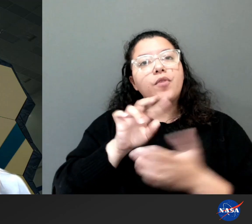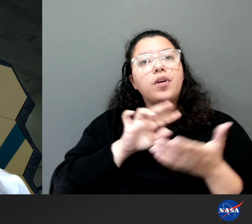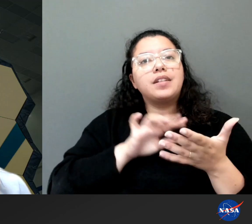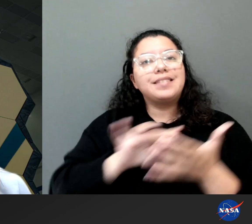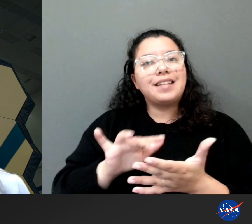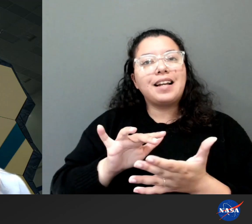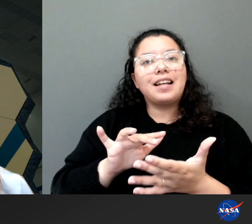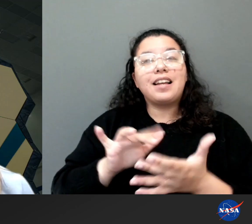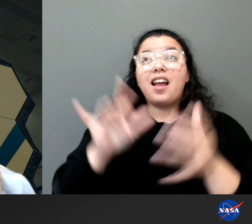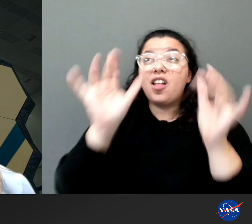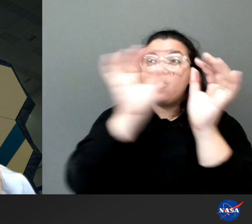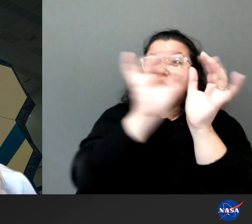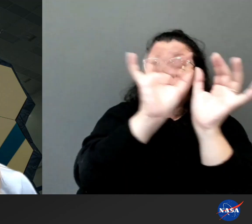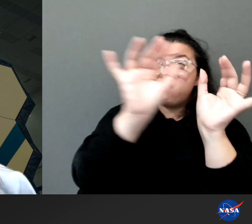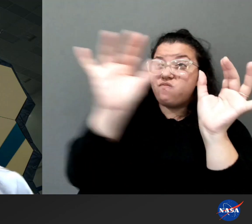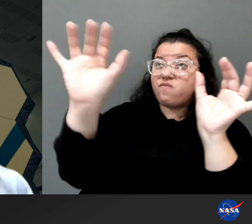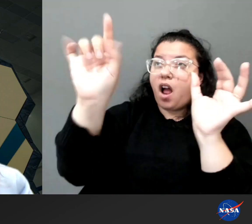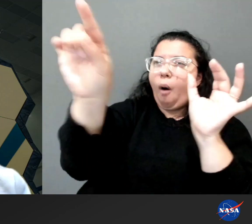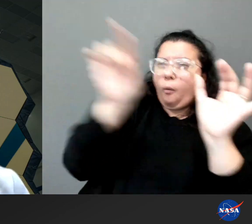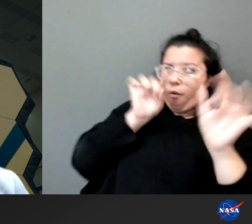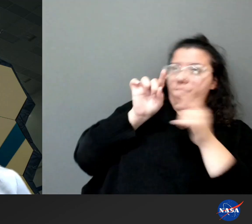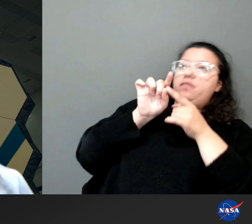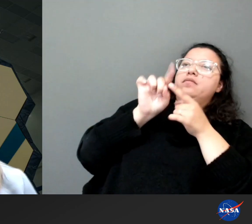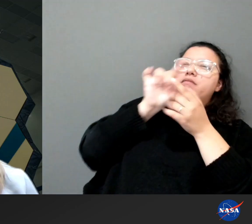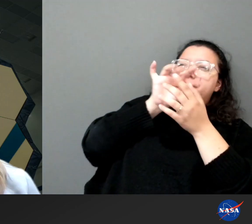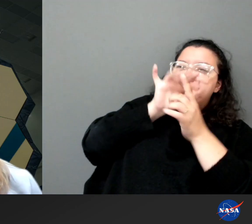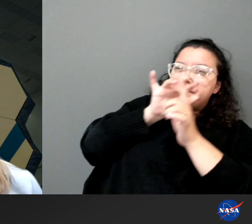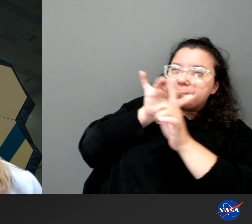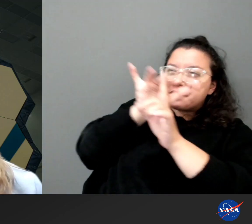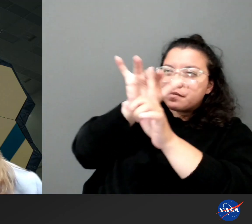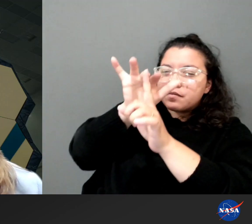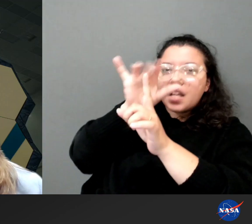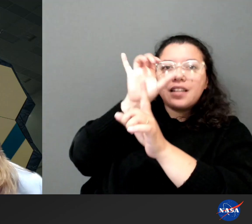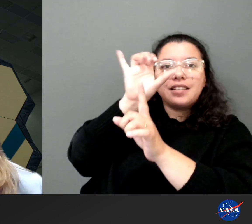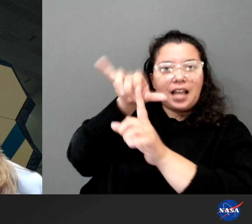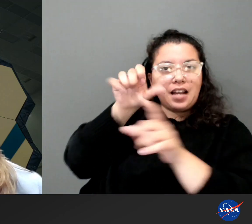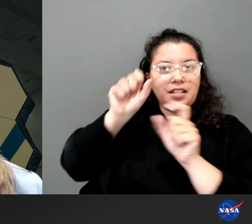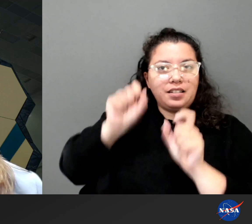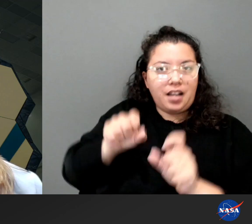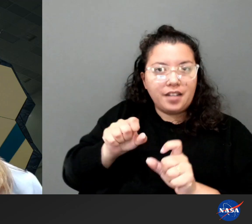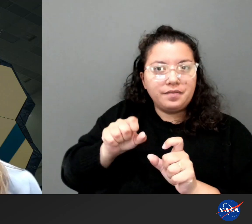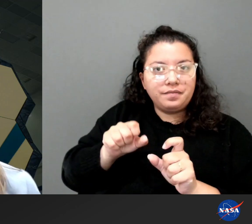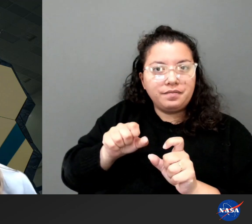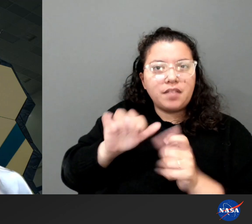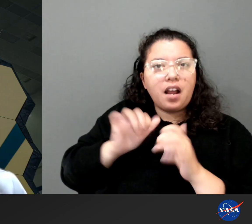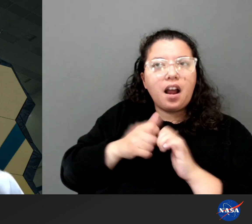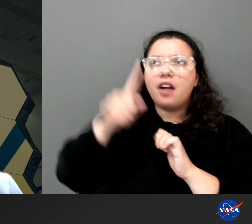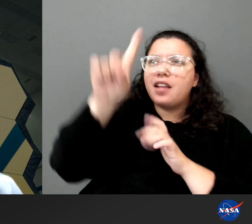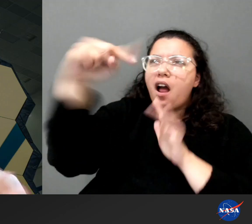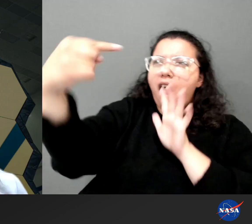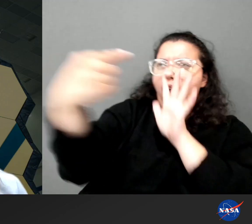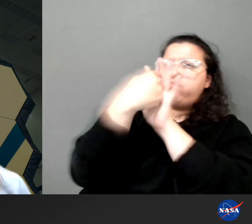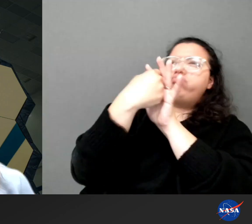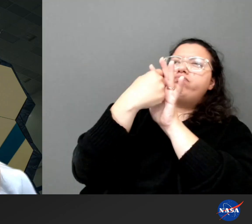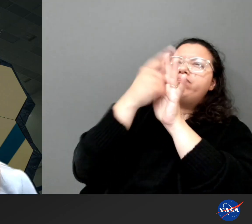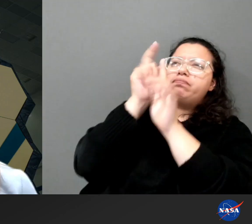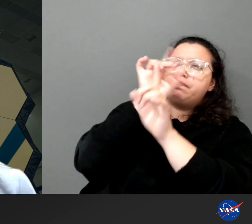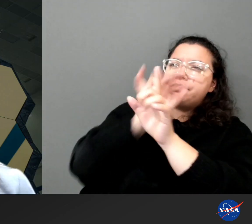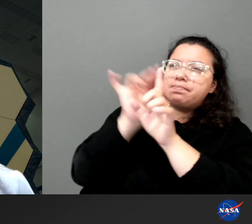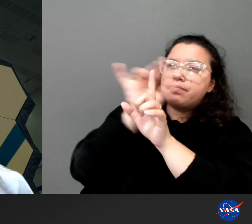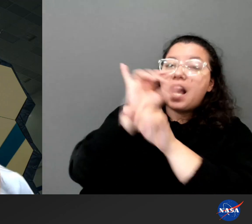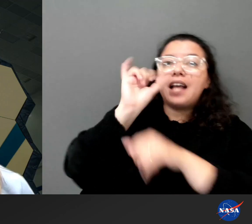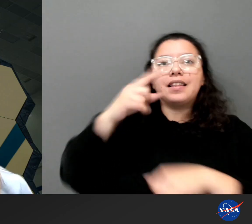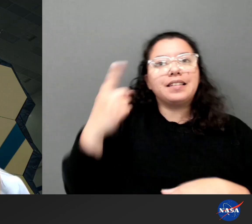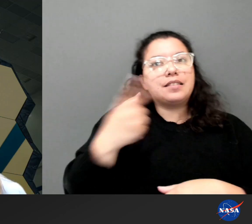new comets or new dynamic objects that are somehow perturbed and coming into the inner solar system. And that is something that I'm extremely